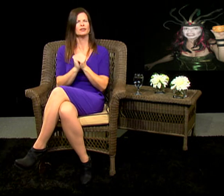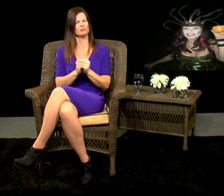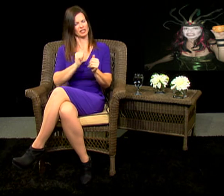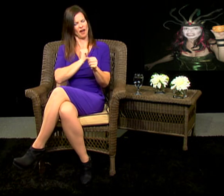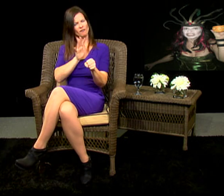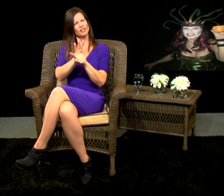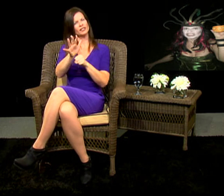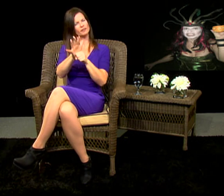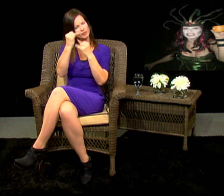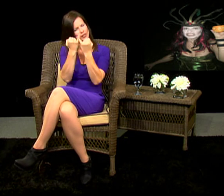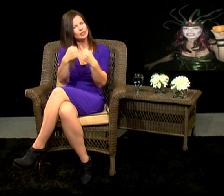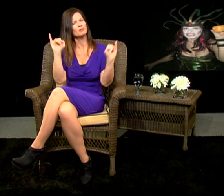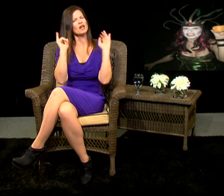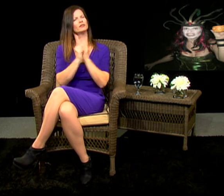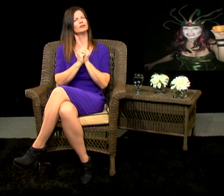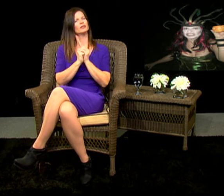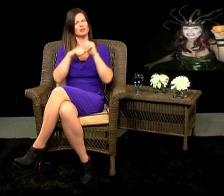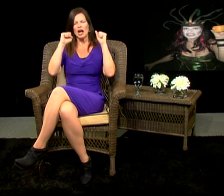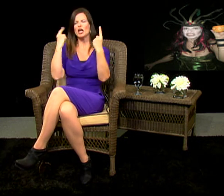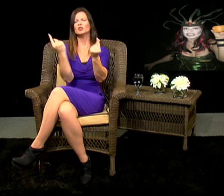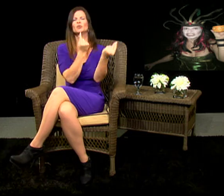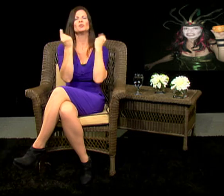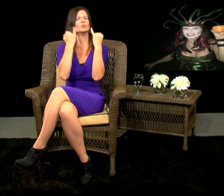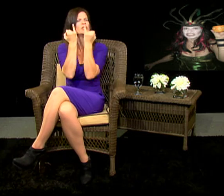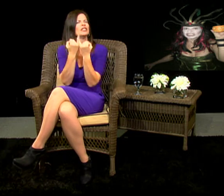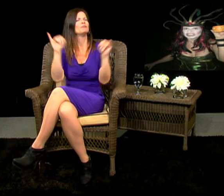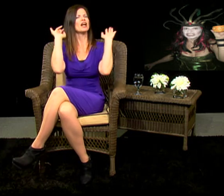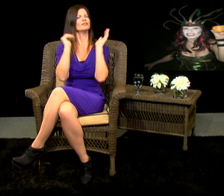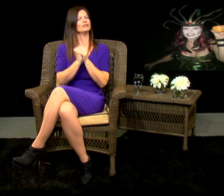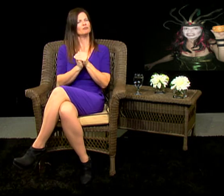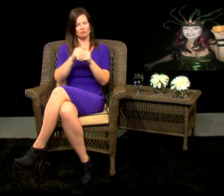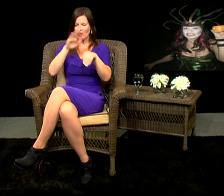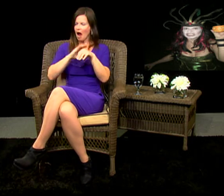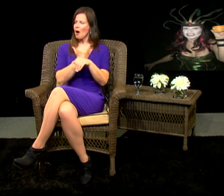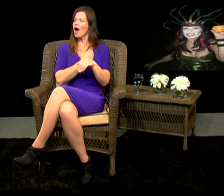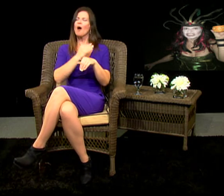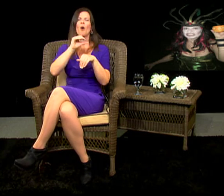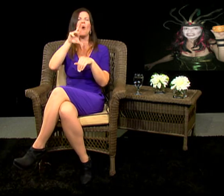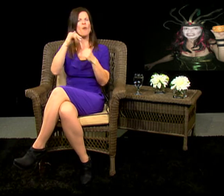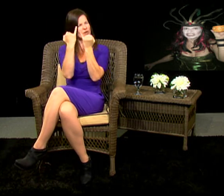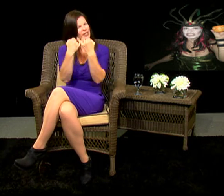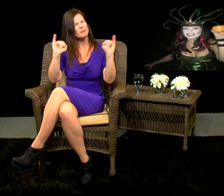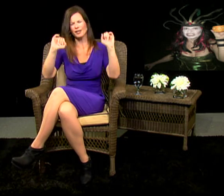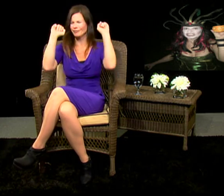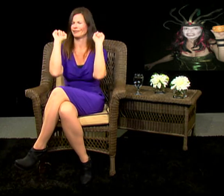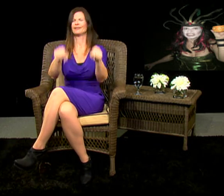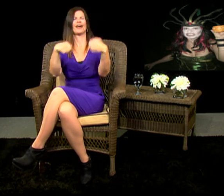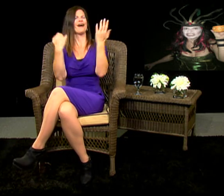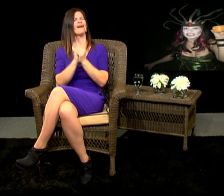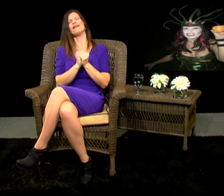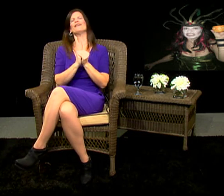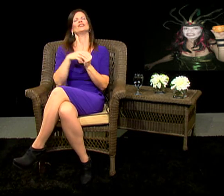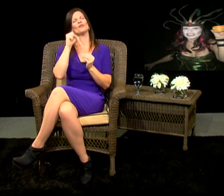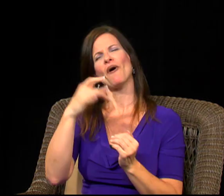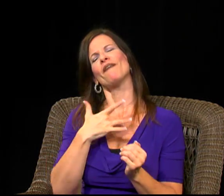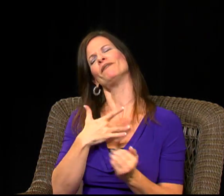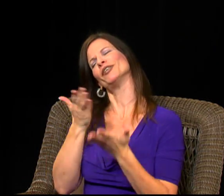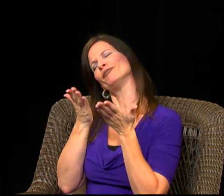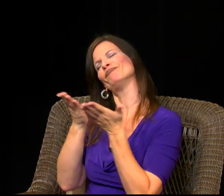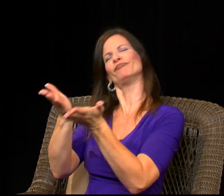emotionally, financially independent, and who really strive on their independence and can do things on their own. They really